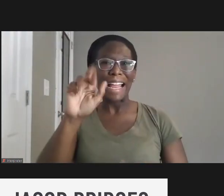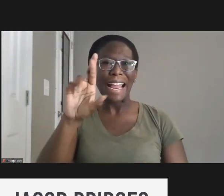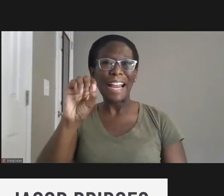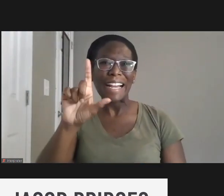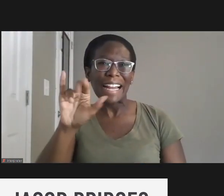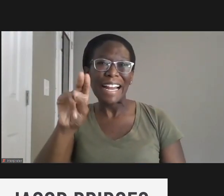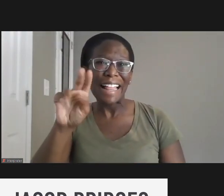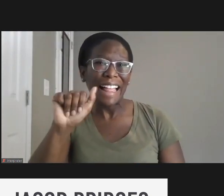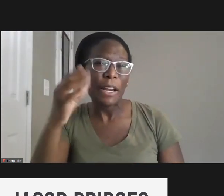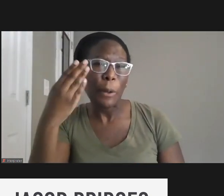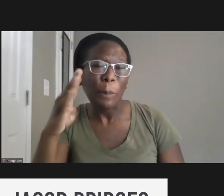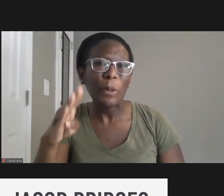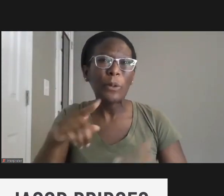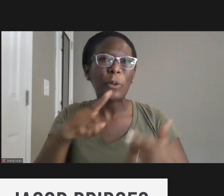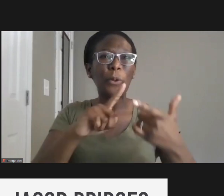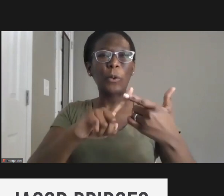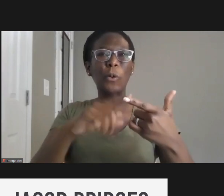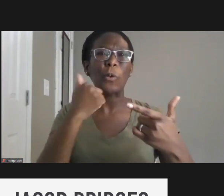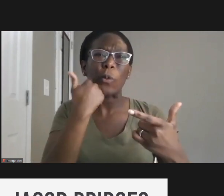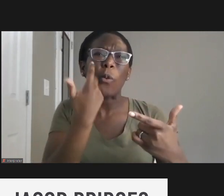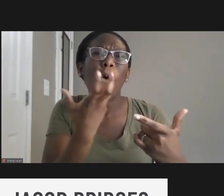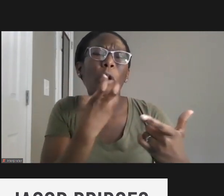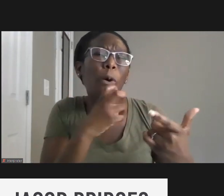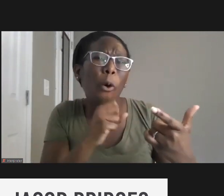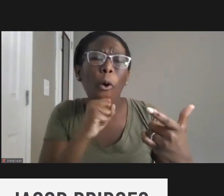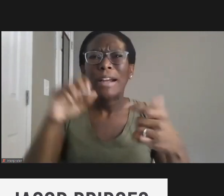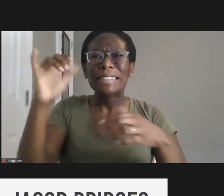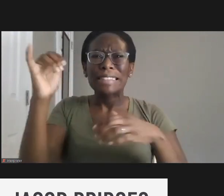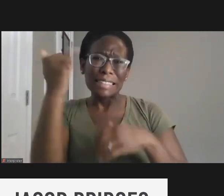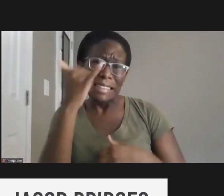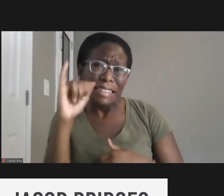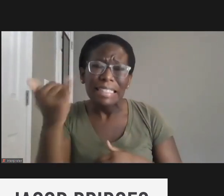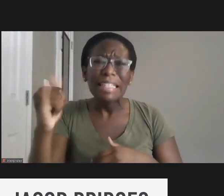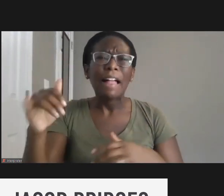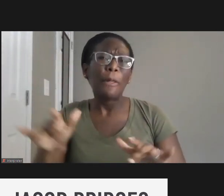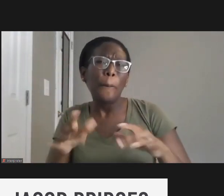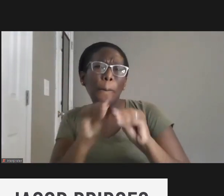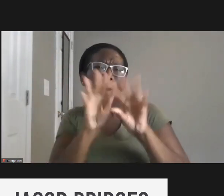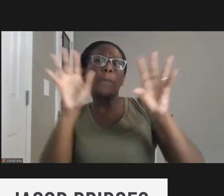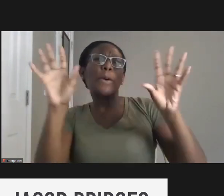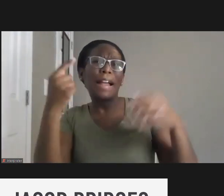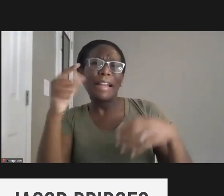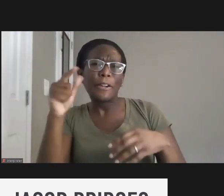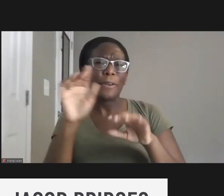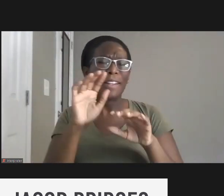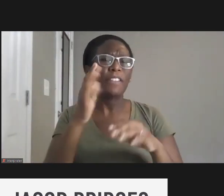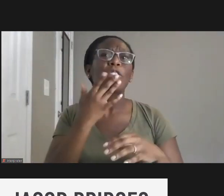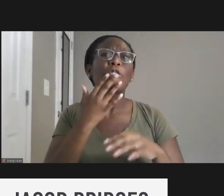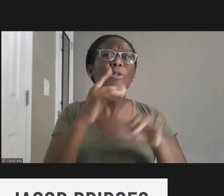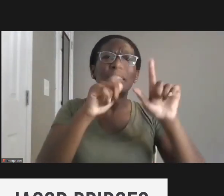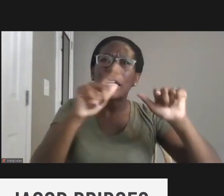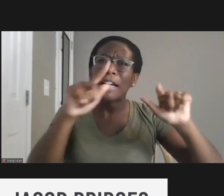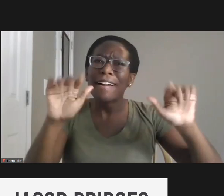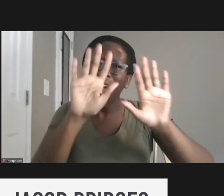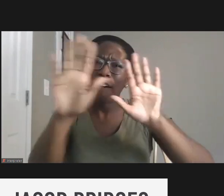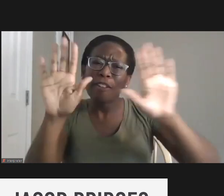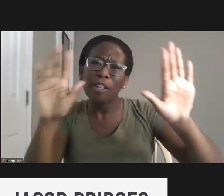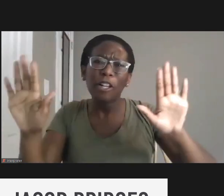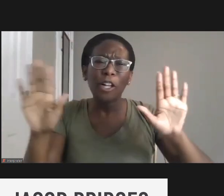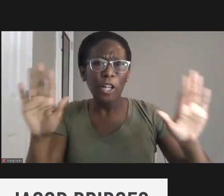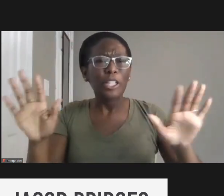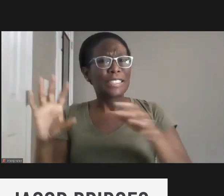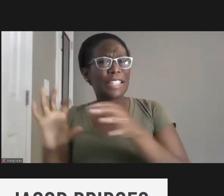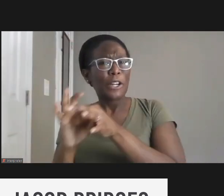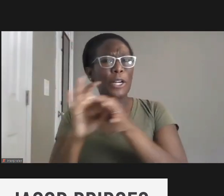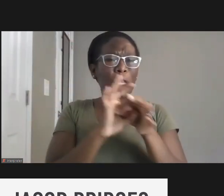green. The shades of the colors are linked to reducing trauma, giving the office a very calming sense.